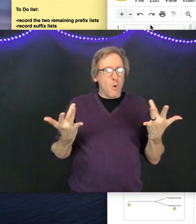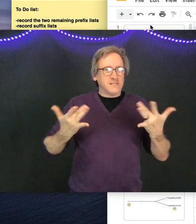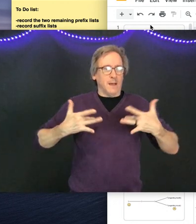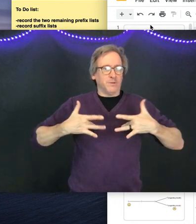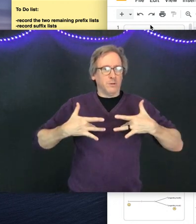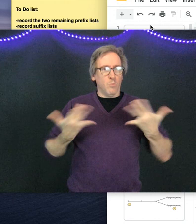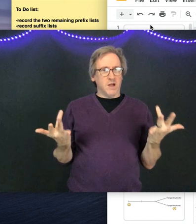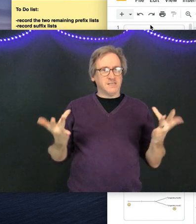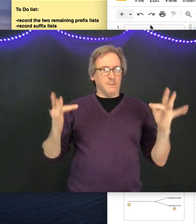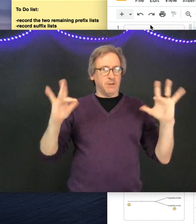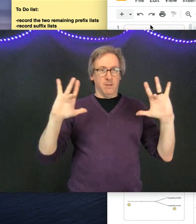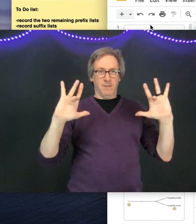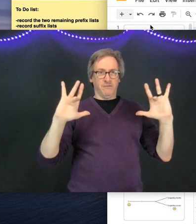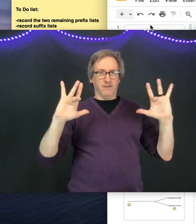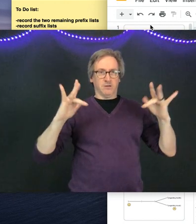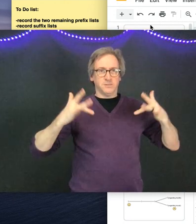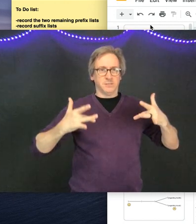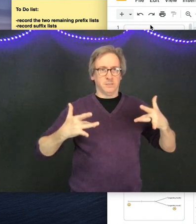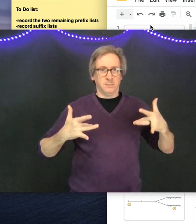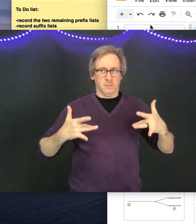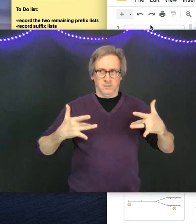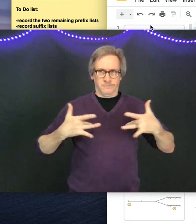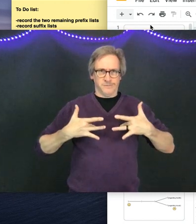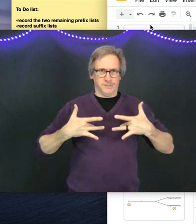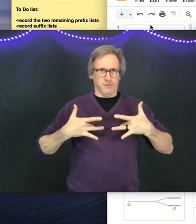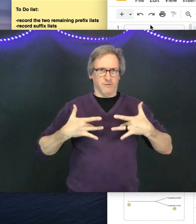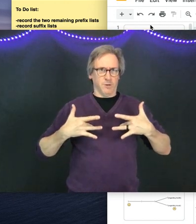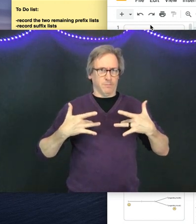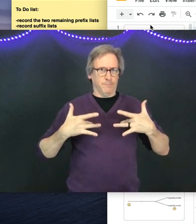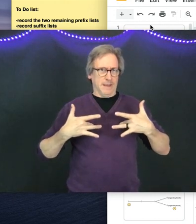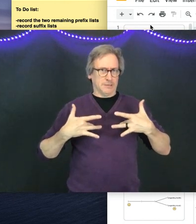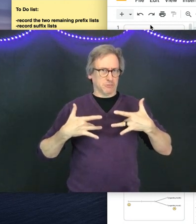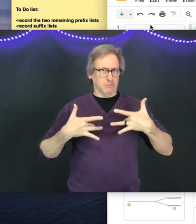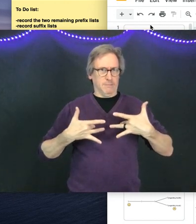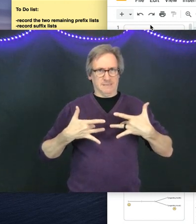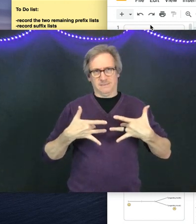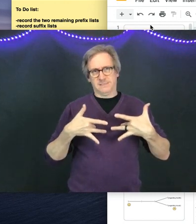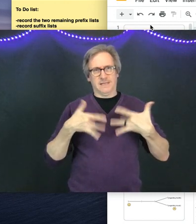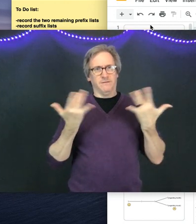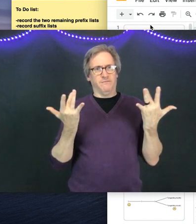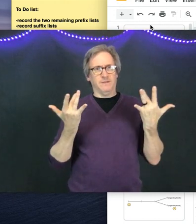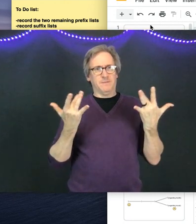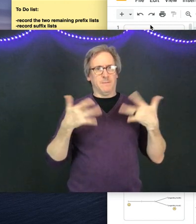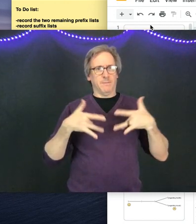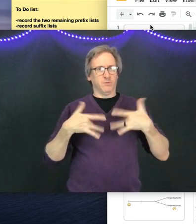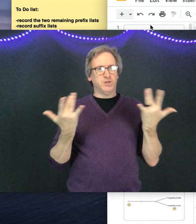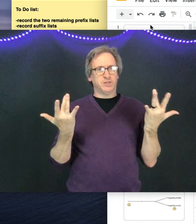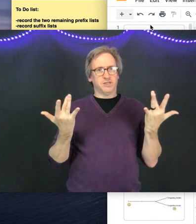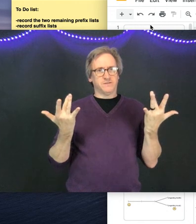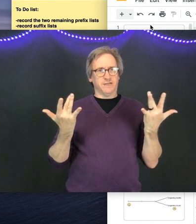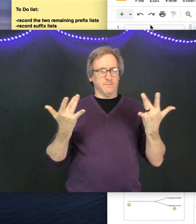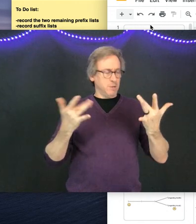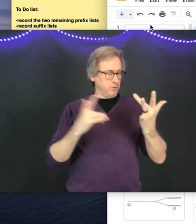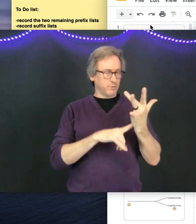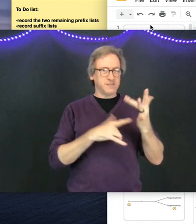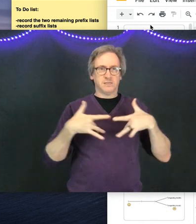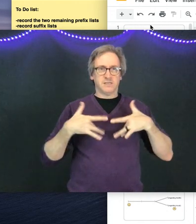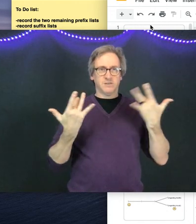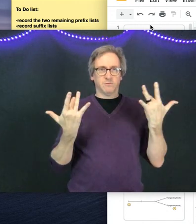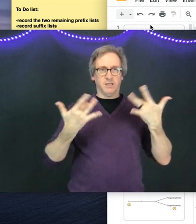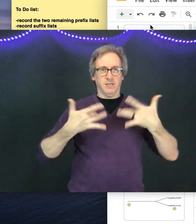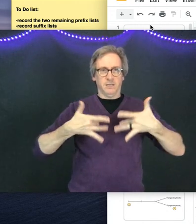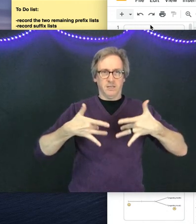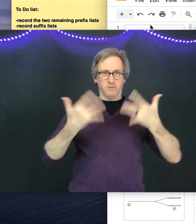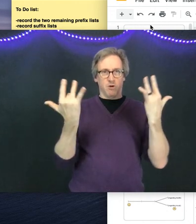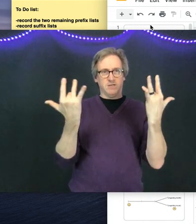Also, what's up? What's up? Middle fingers. Start from your pectoral muscles and flip them up. Just flick them. The wrist